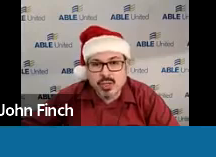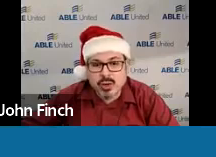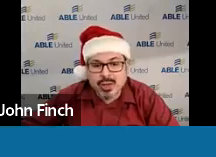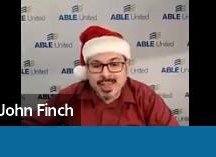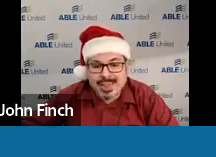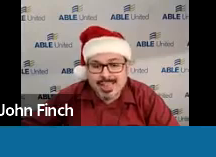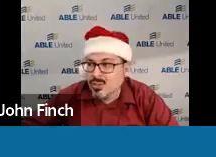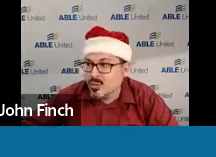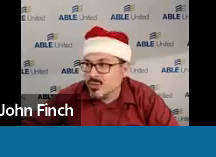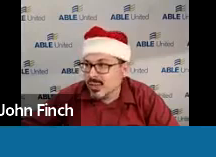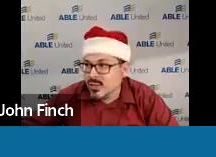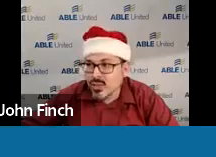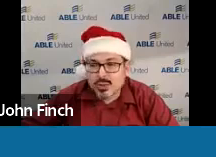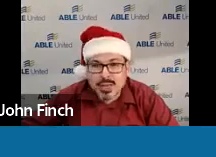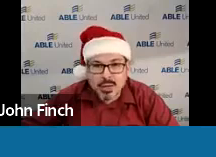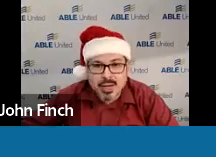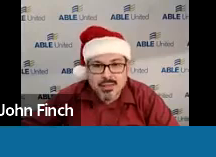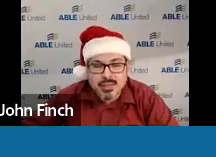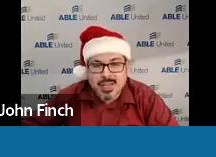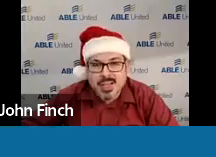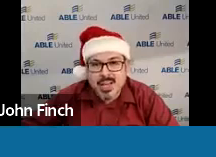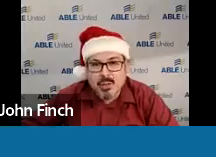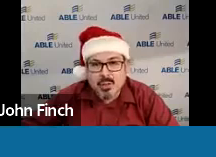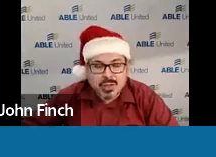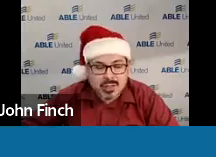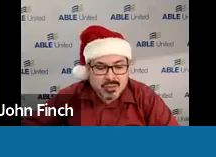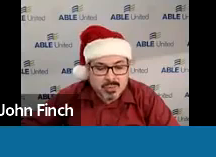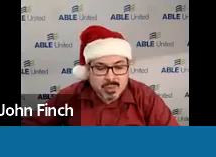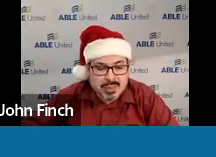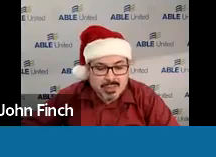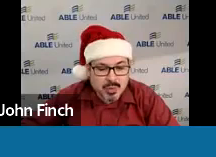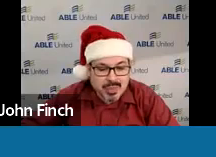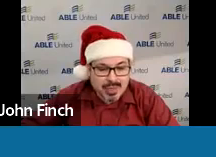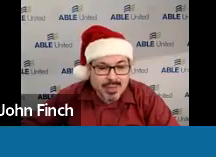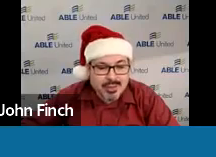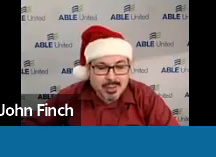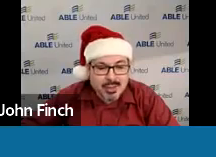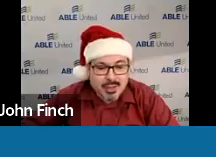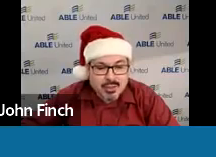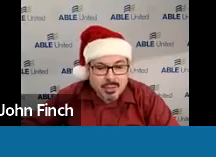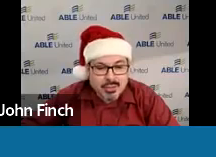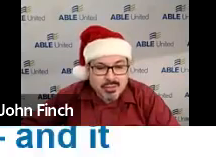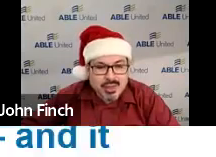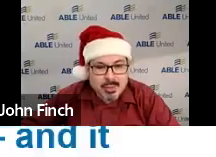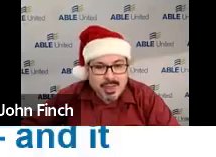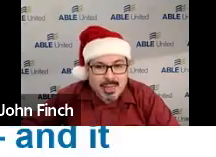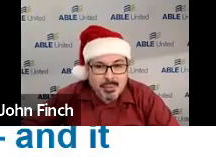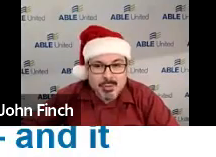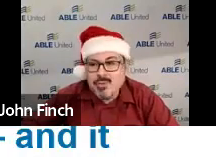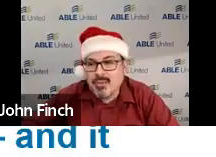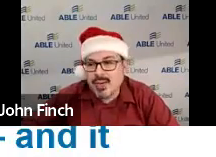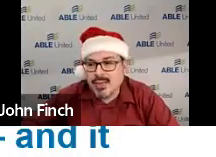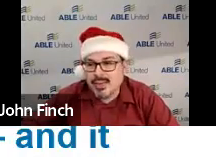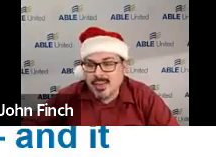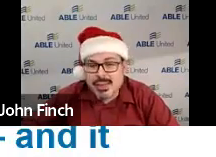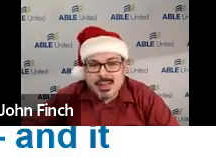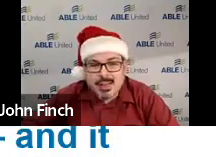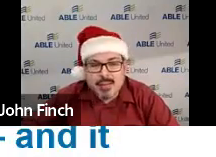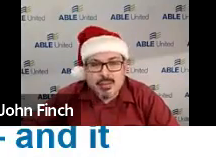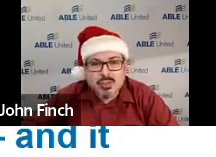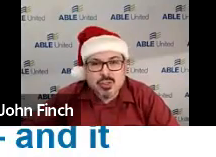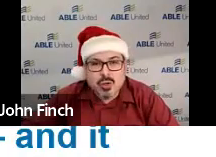presentation, feel free to go ahead and use that Q&A box, and we'll get to as many as we can. So let's talk about Able